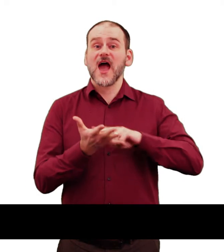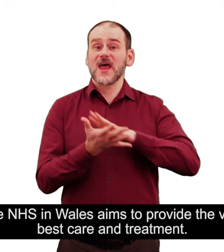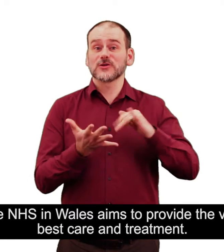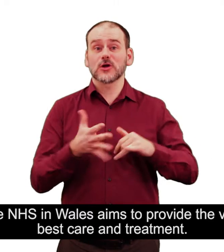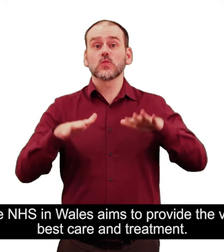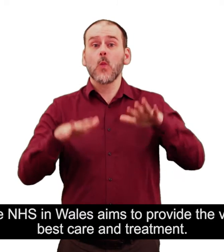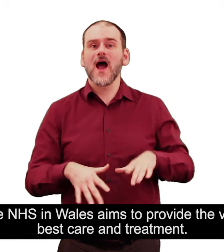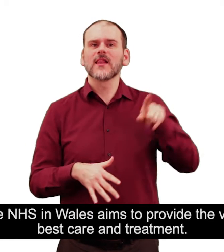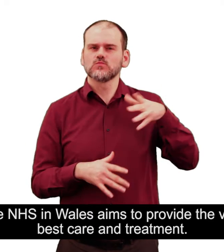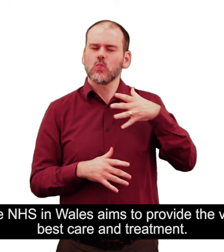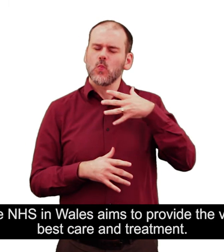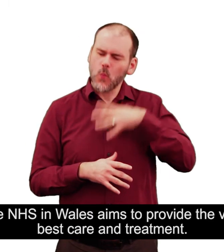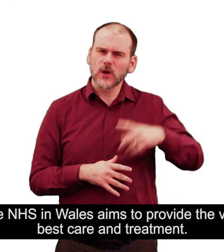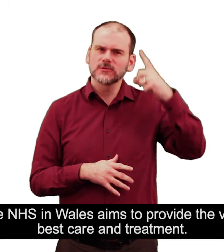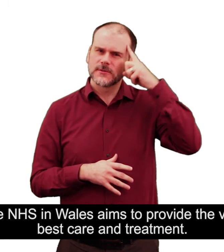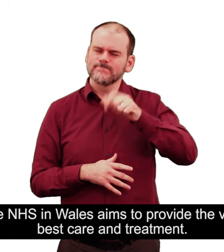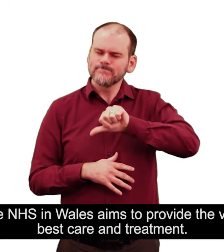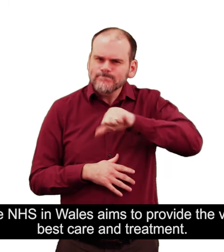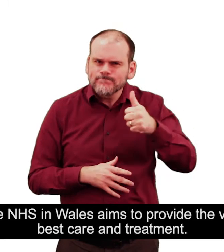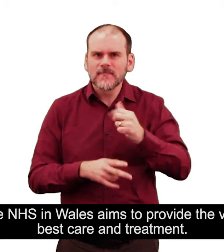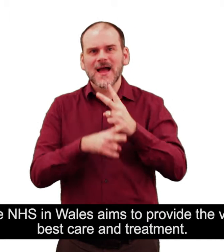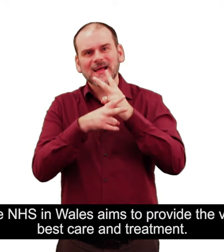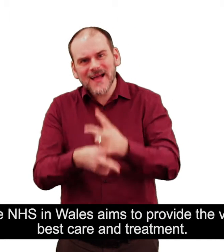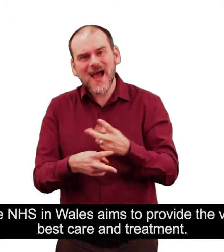The NHS in Wales aims to provide the very best care and treatment.